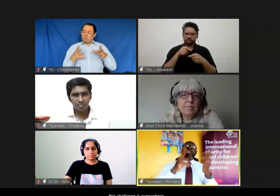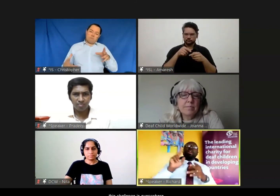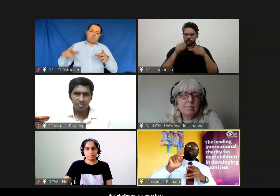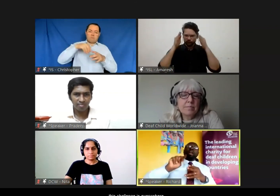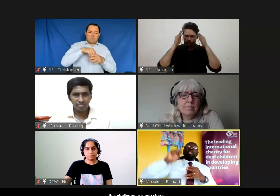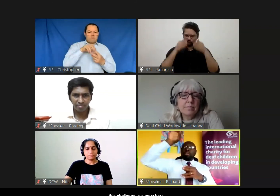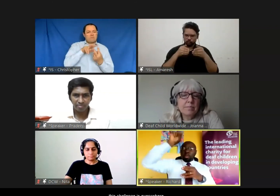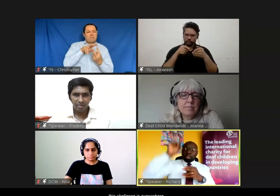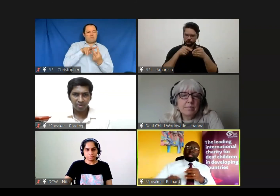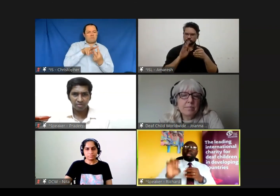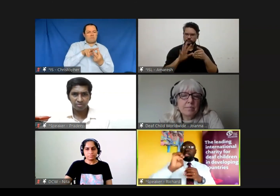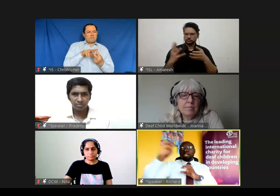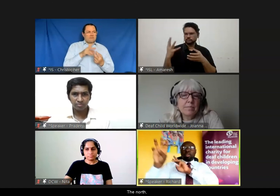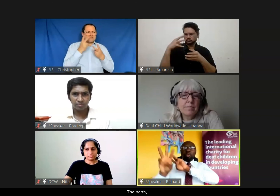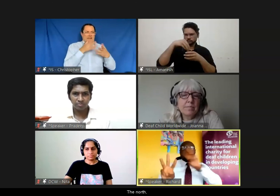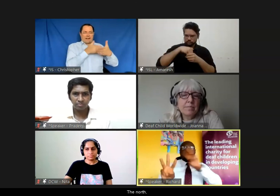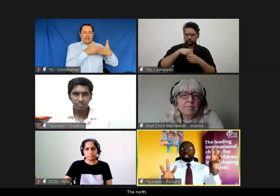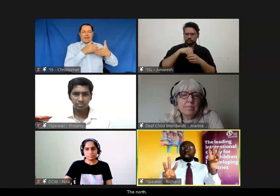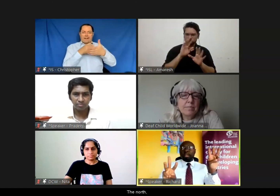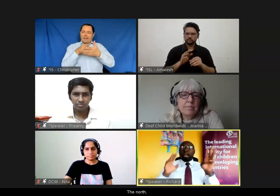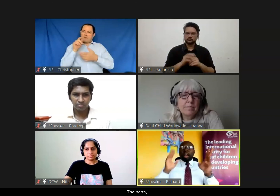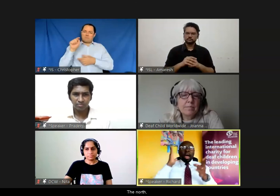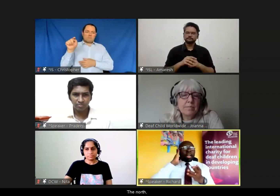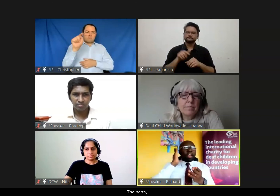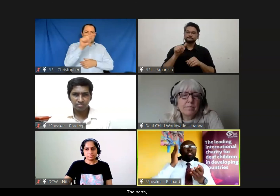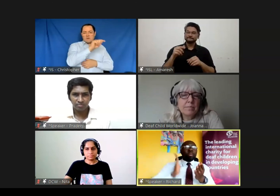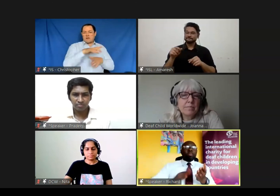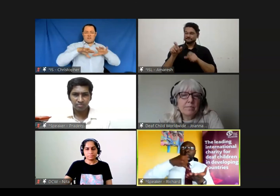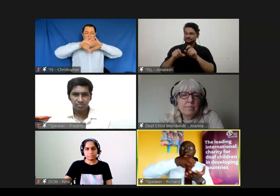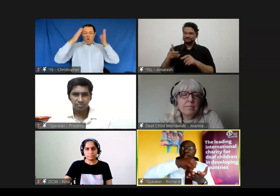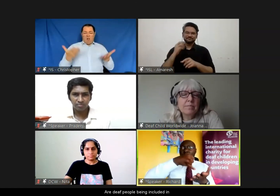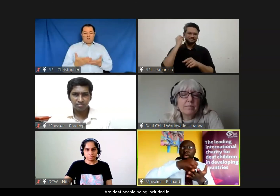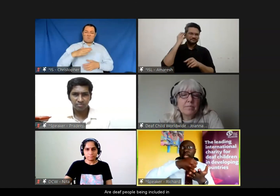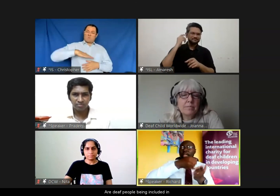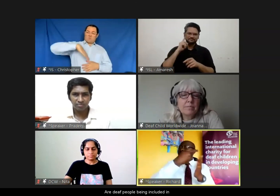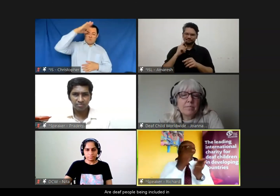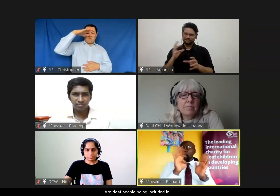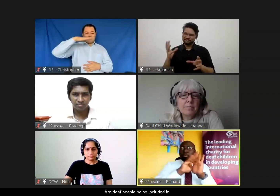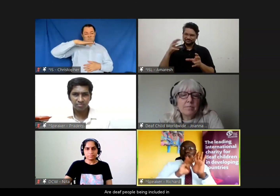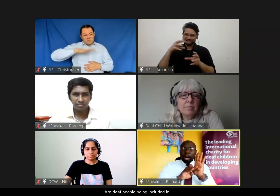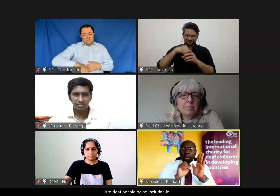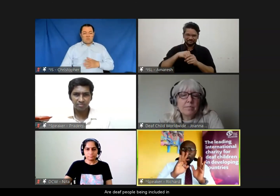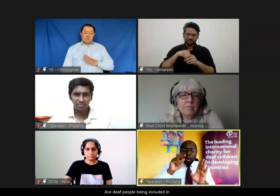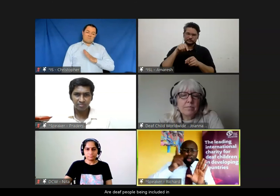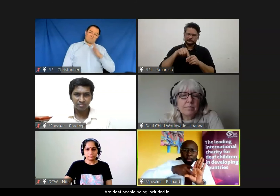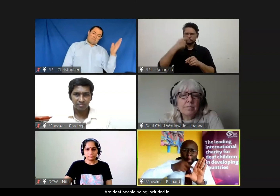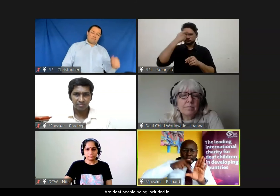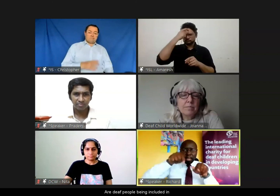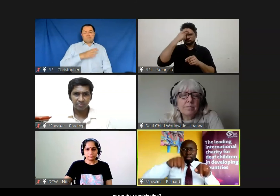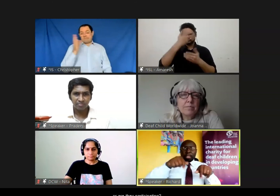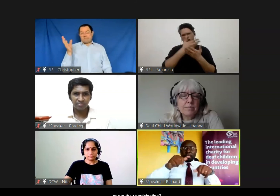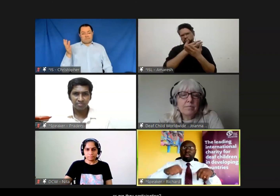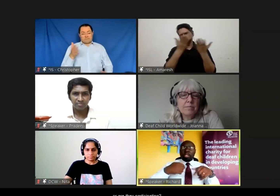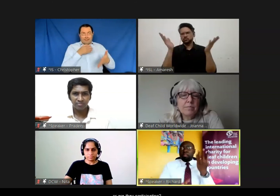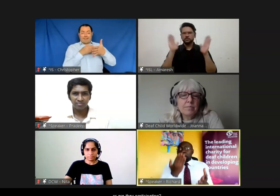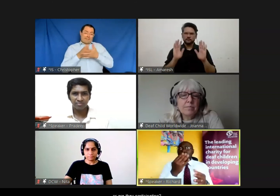this challenge is everywhere, the north, south, east or west. Are deaf people being included in any programs,